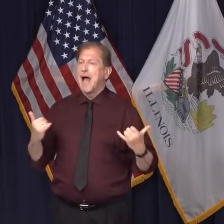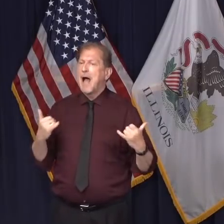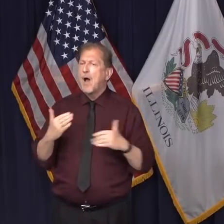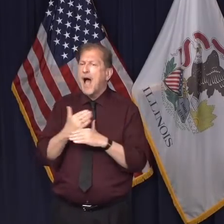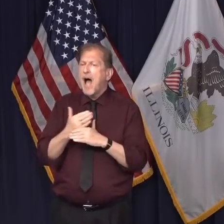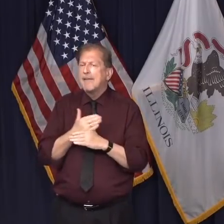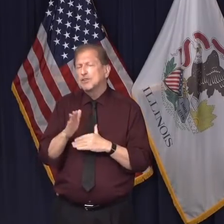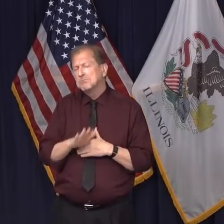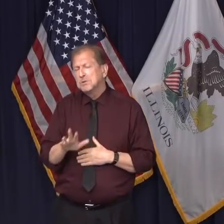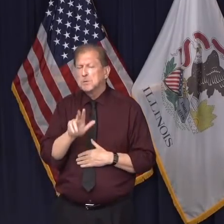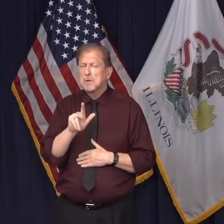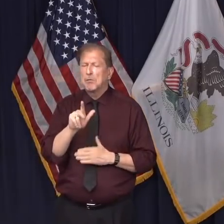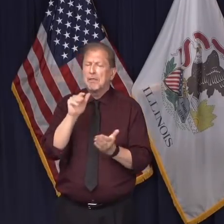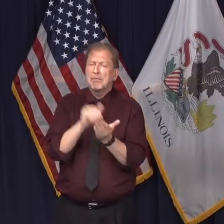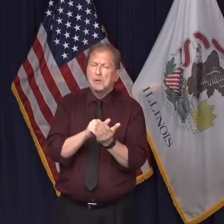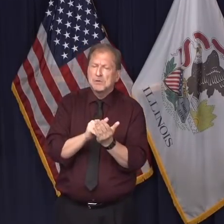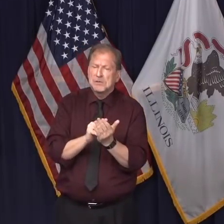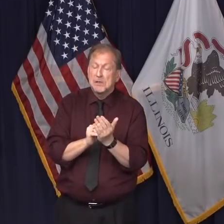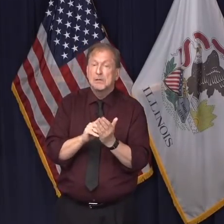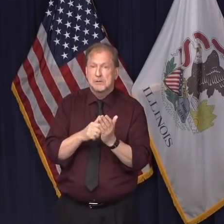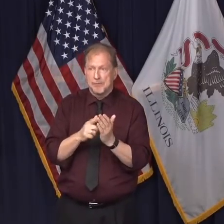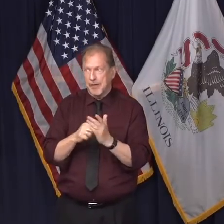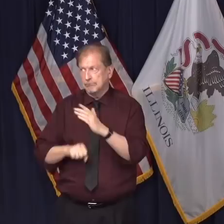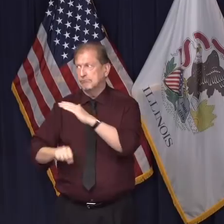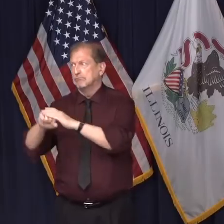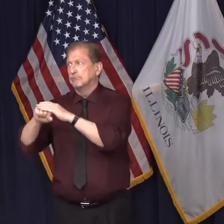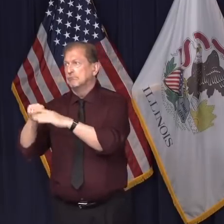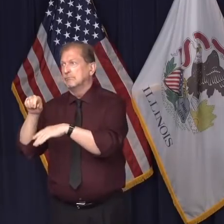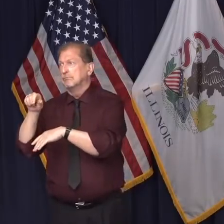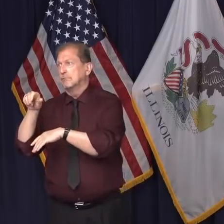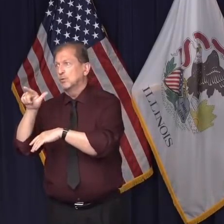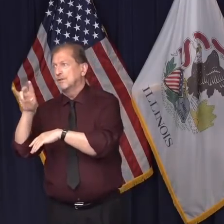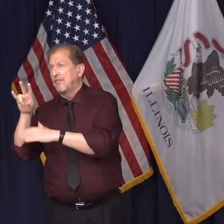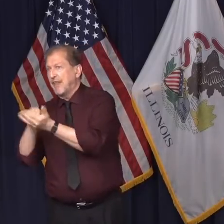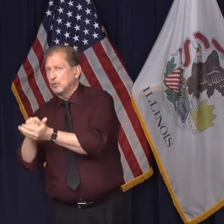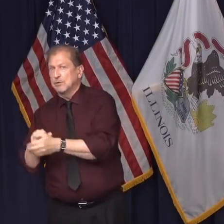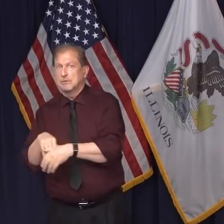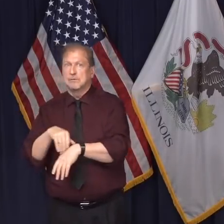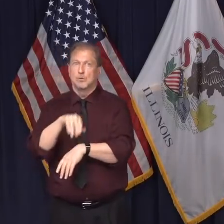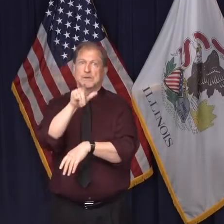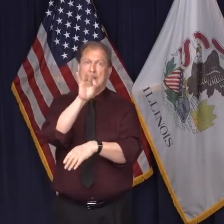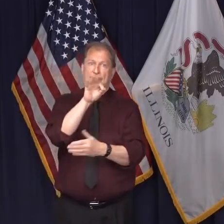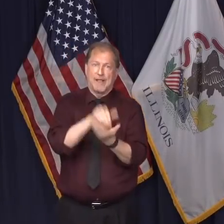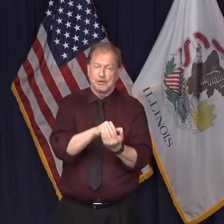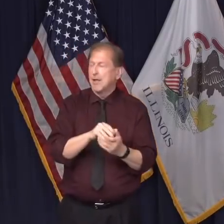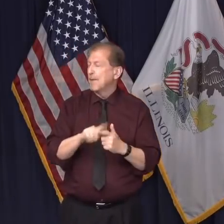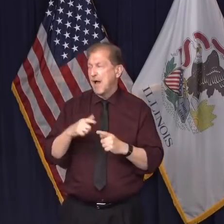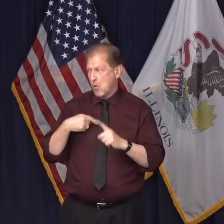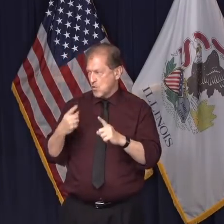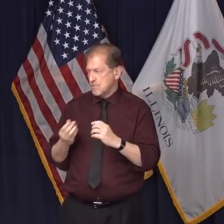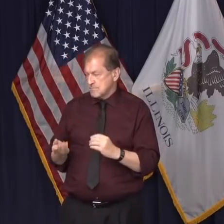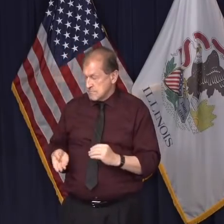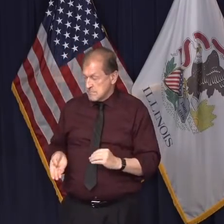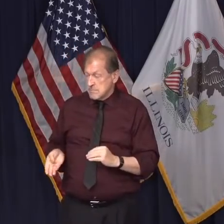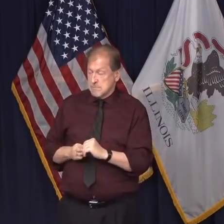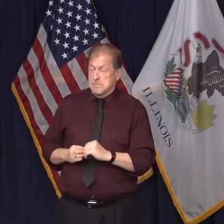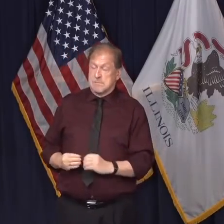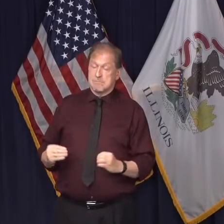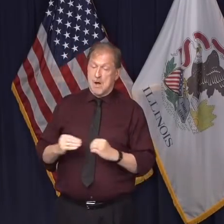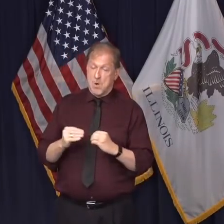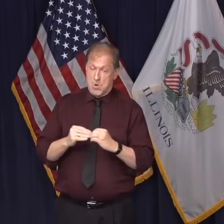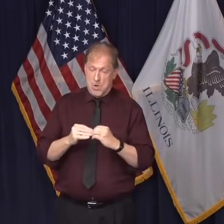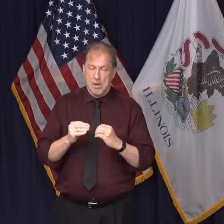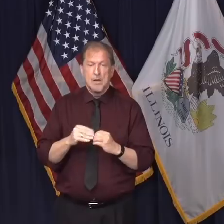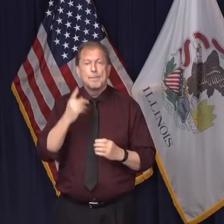you've seen us hit 27 and 29,000. So, we're going to keep ratcheting that up, and the goal here is to make